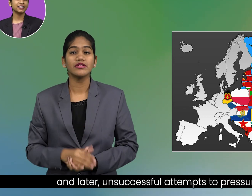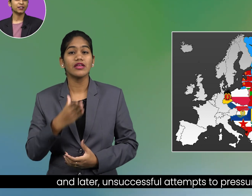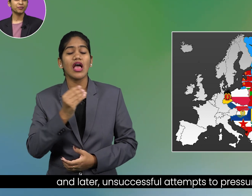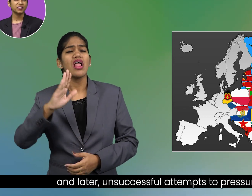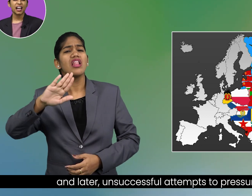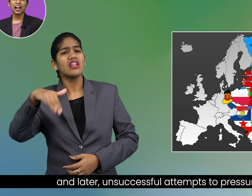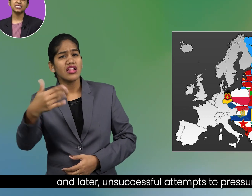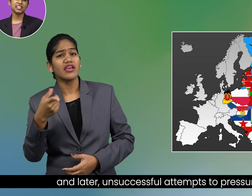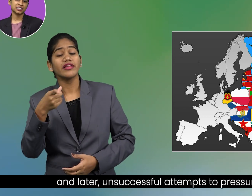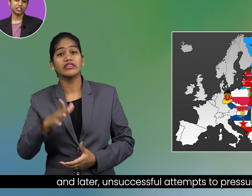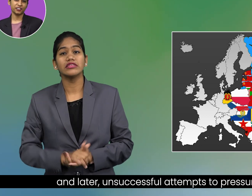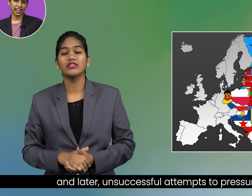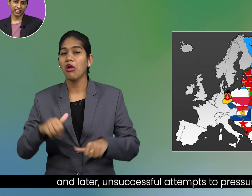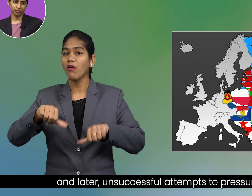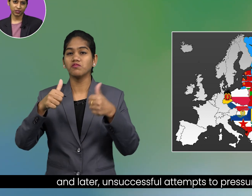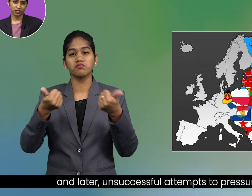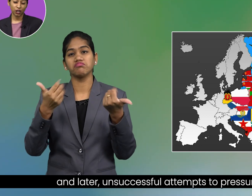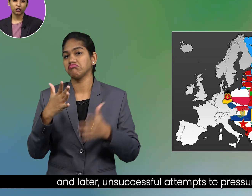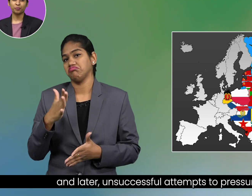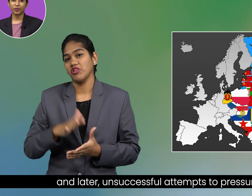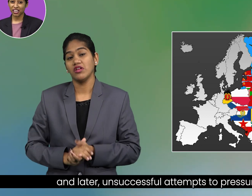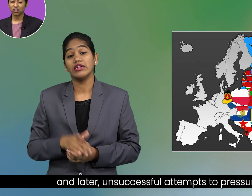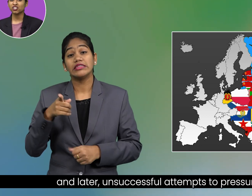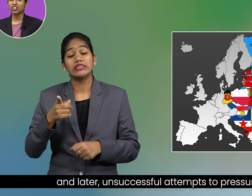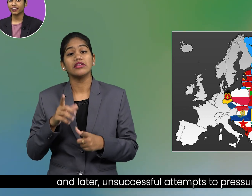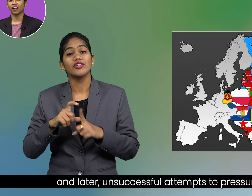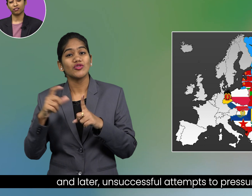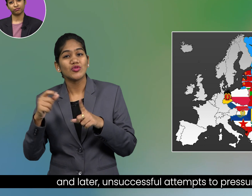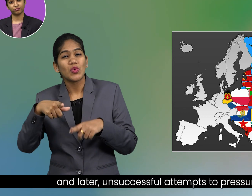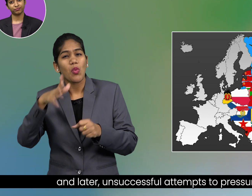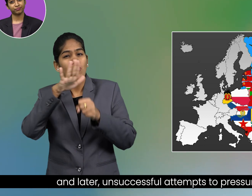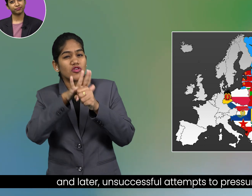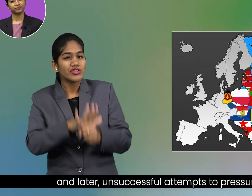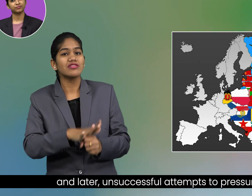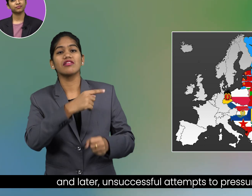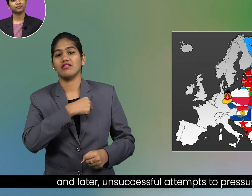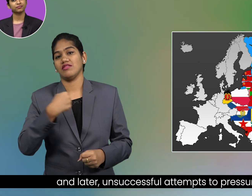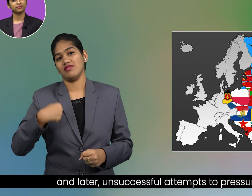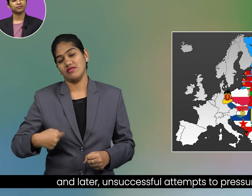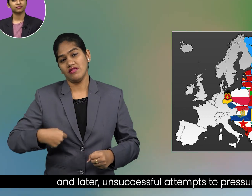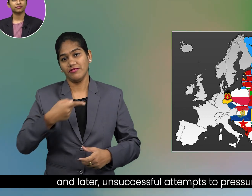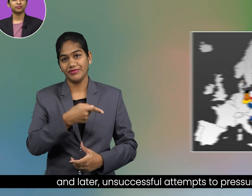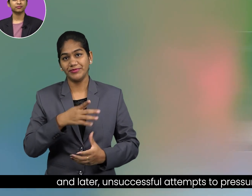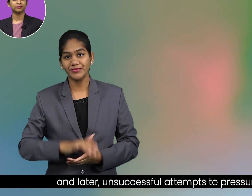and later unsuccessful attempts to pressure China.